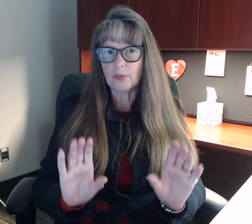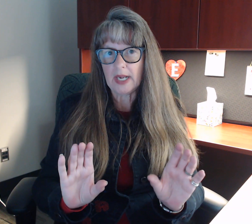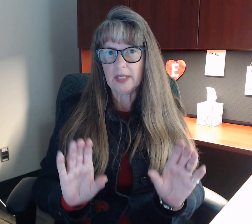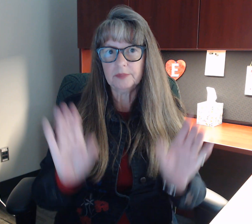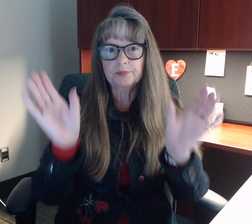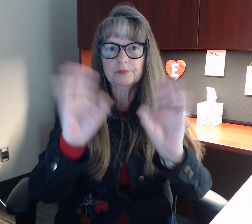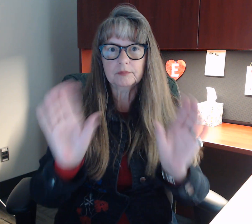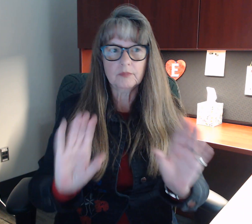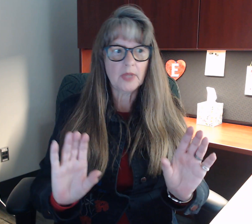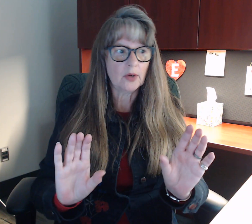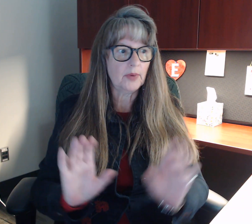decorating.